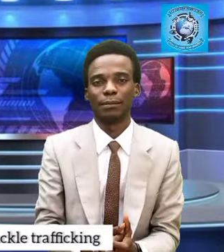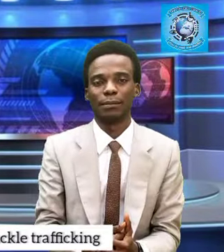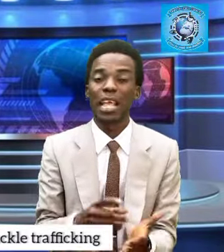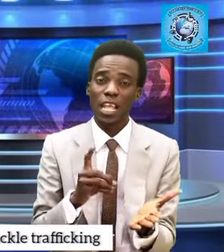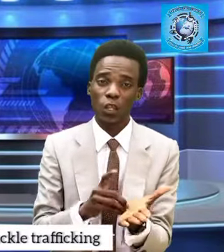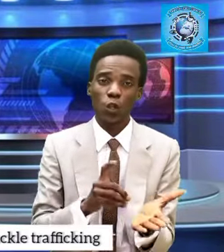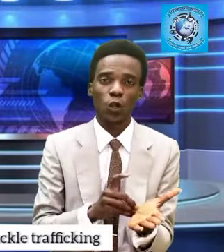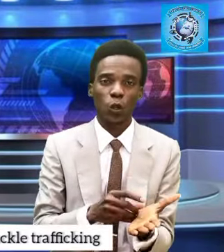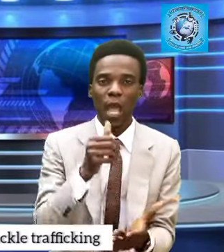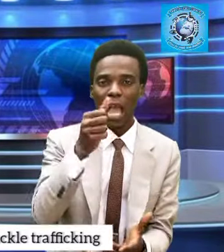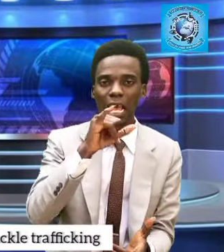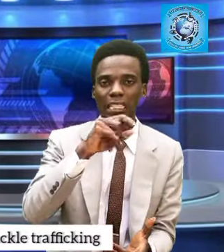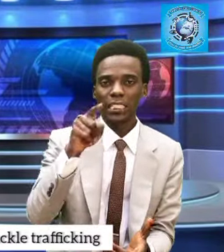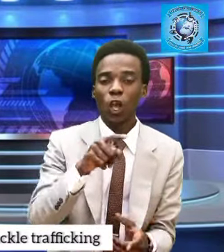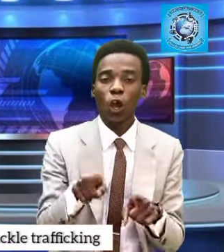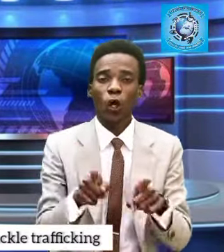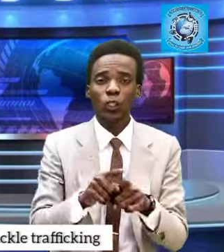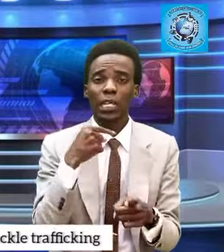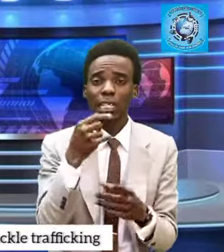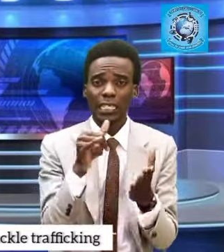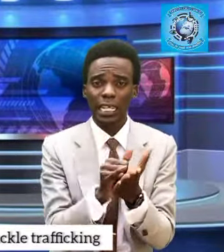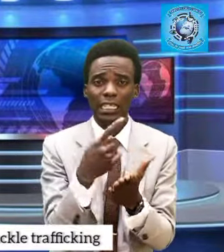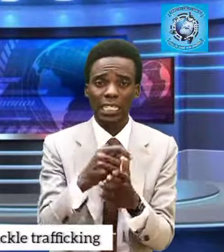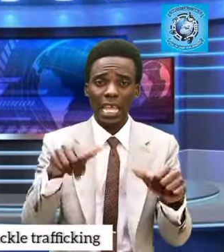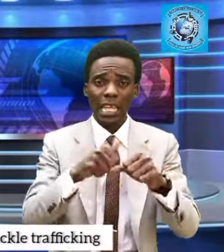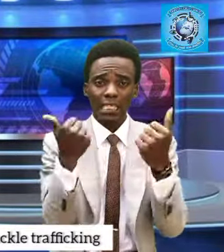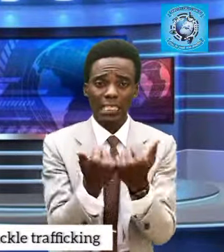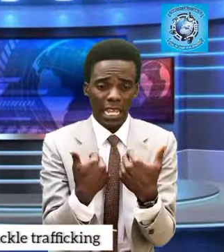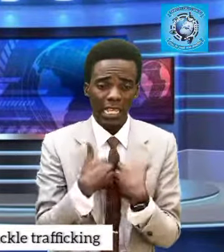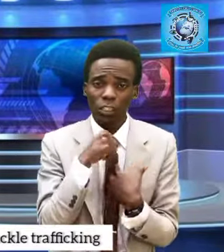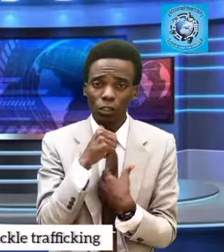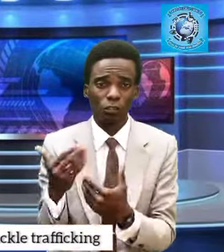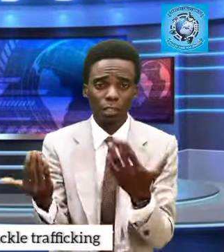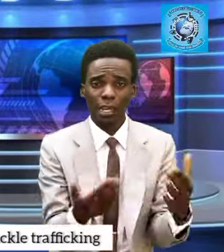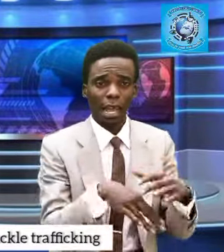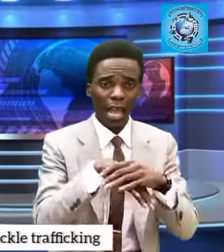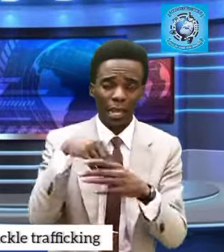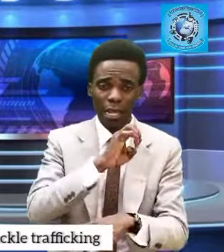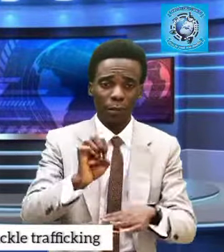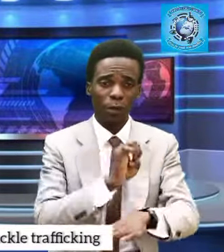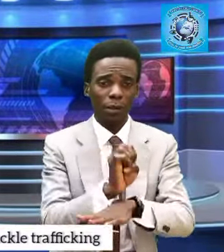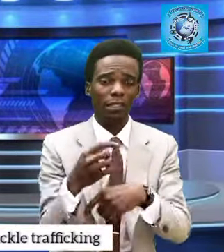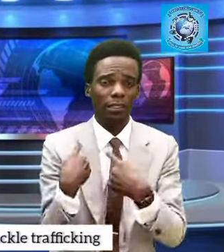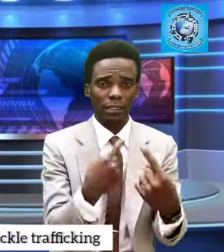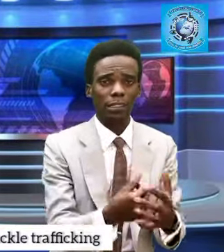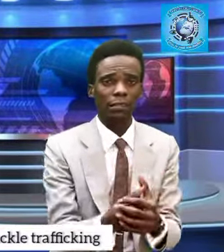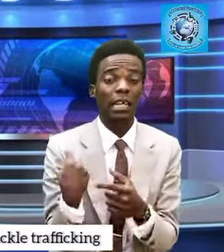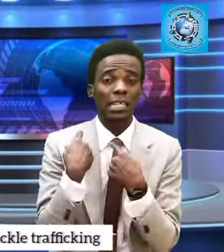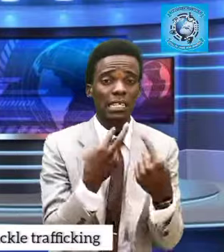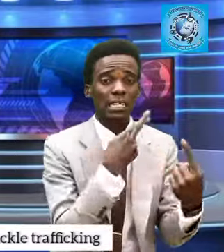Dr. Waziri Aziz also remarked that the agency has not carried out employment exercises since